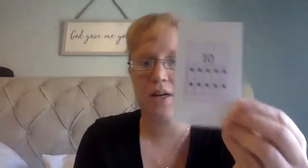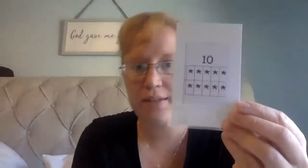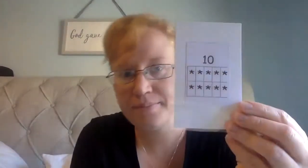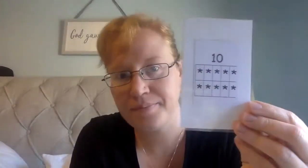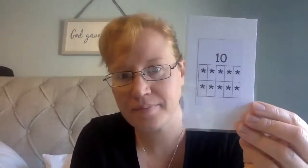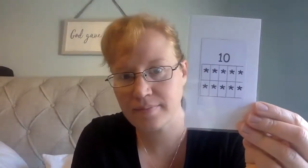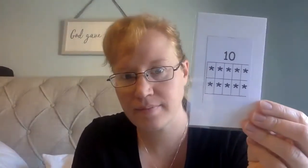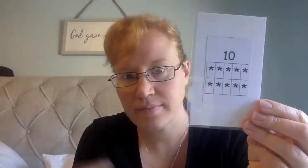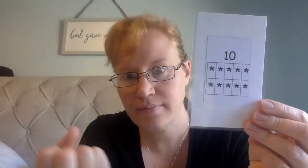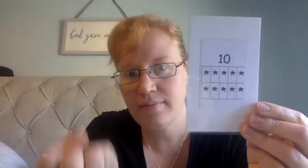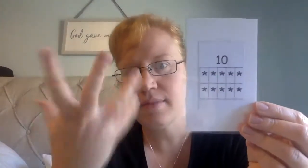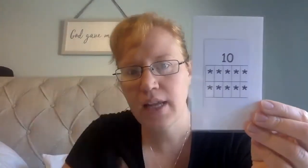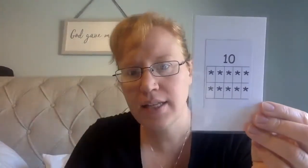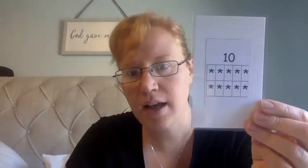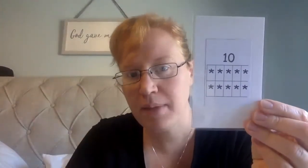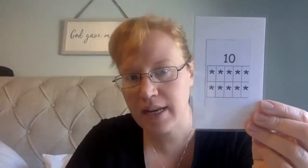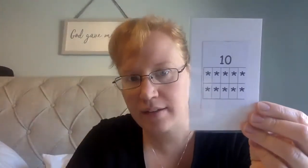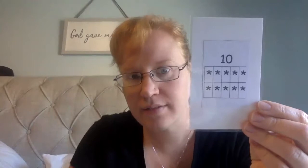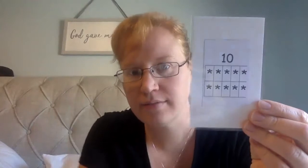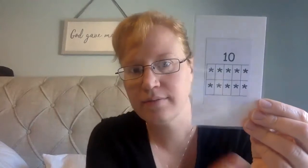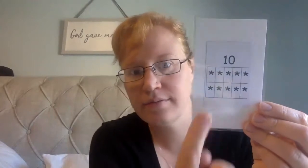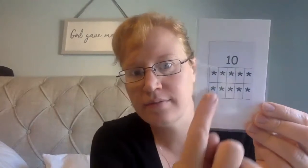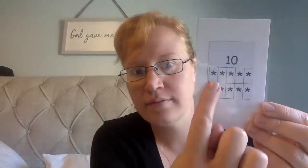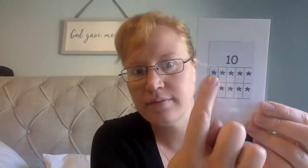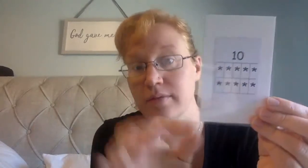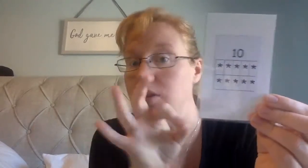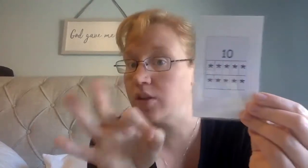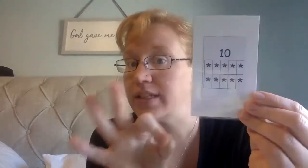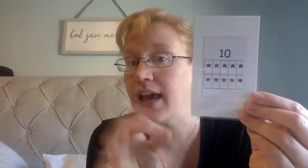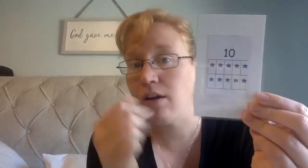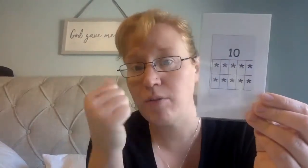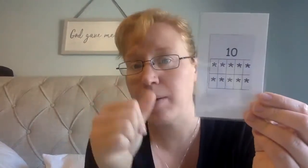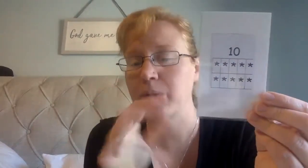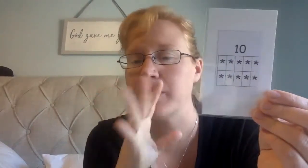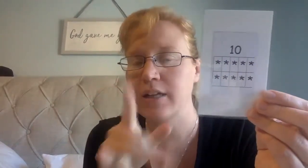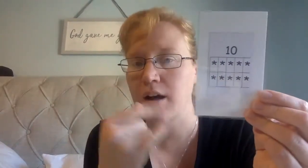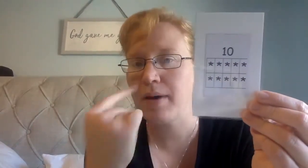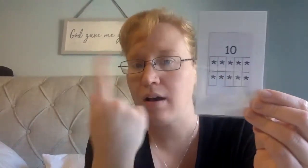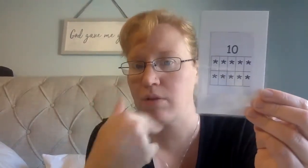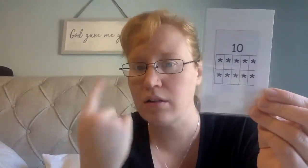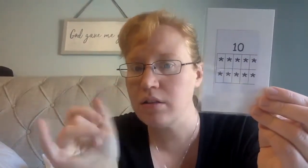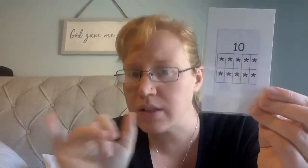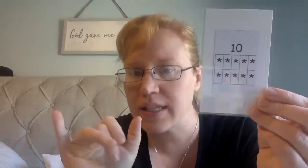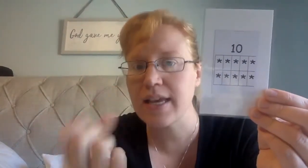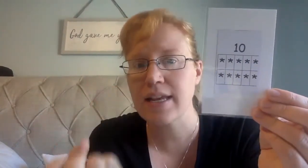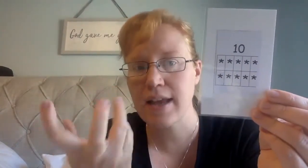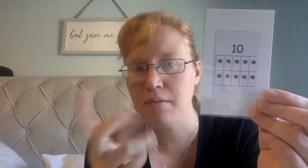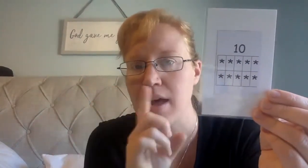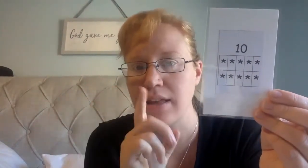one is how many? So let's count. Remember, we're gonna talk about what it looks like and how many there